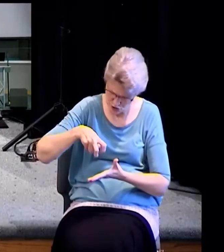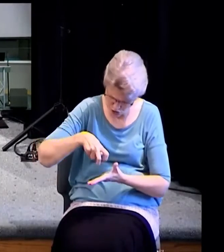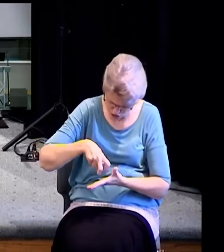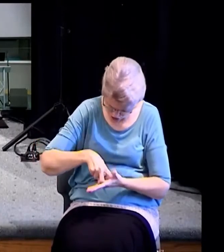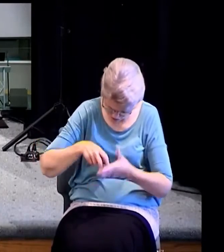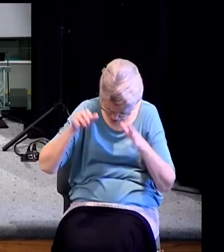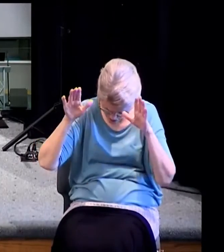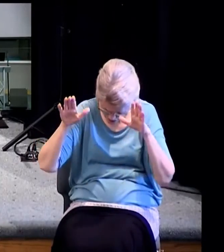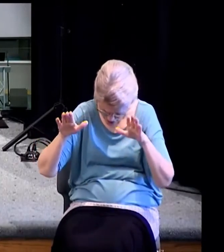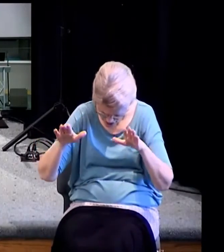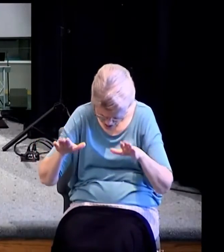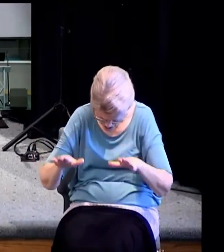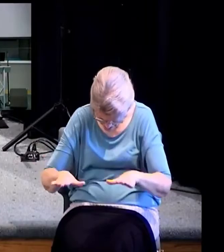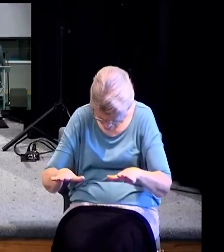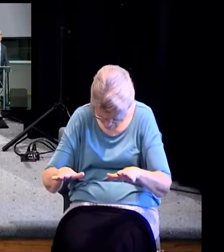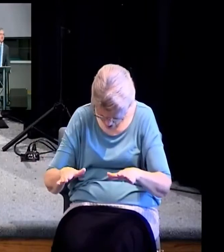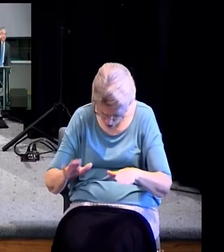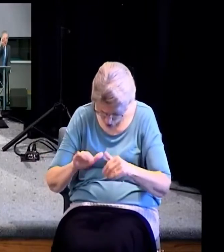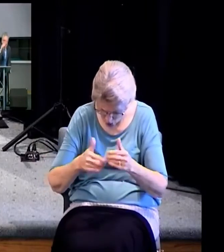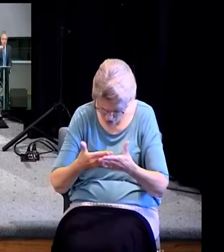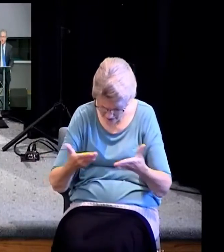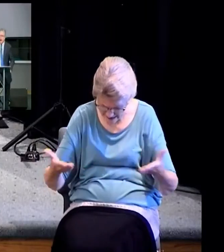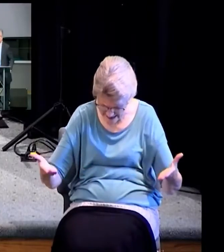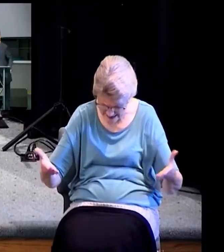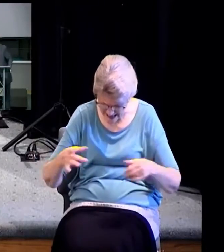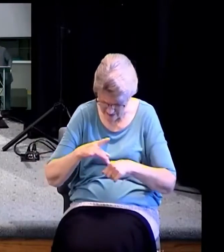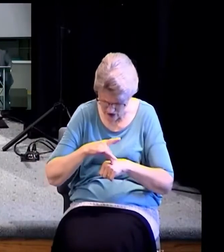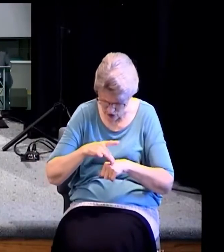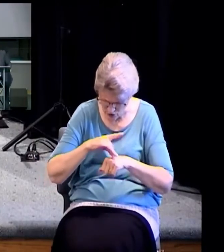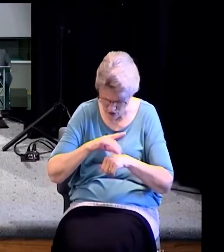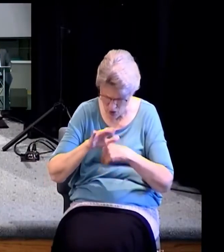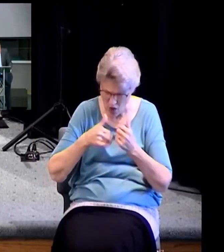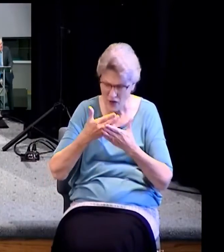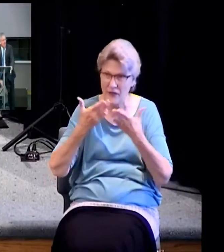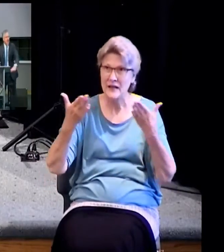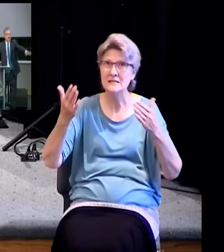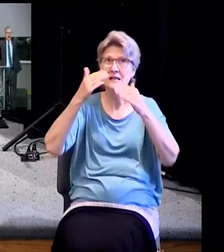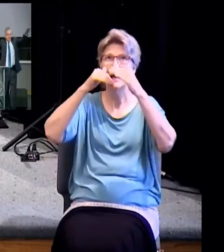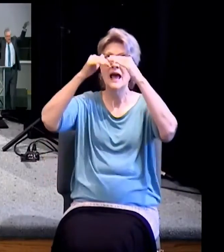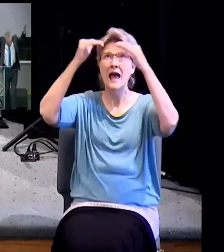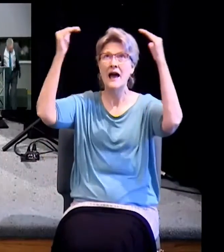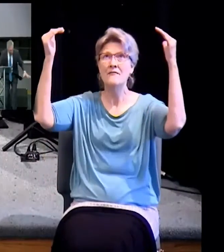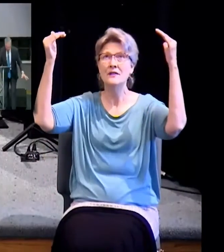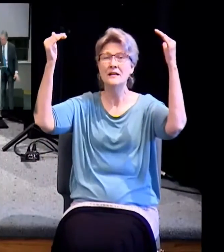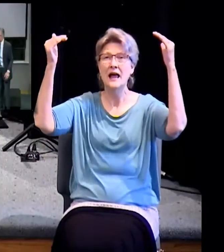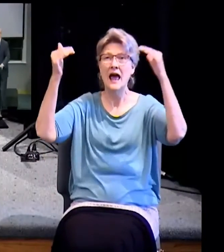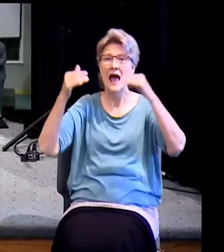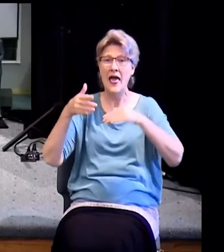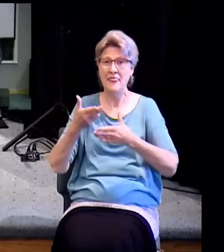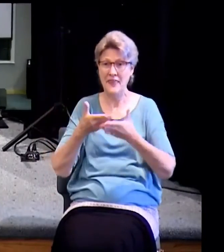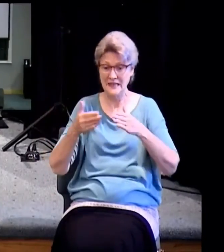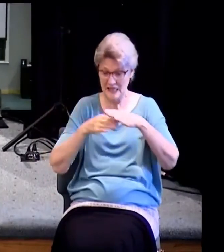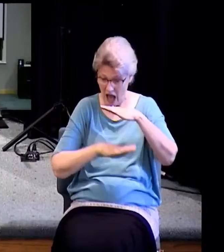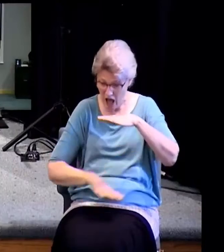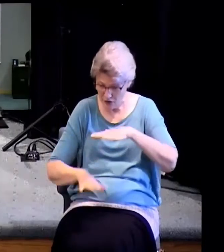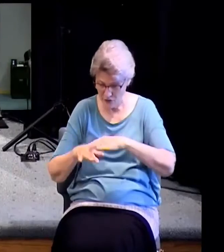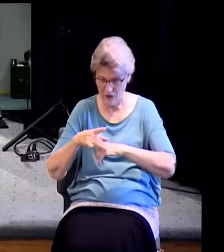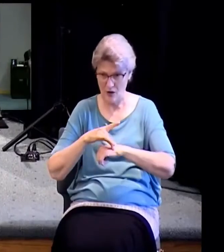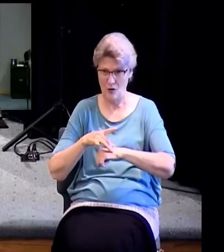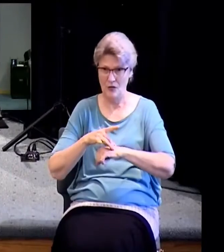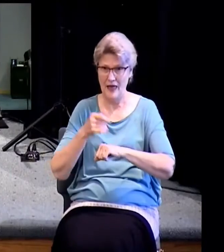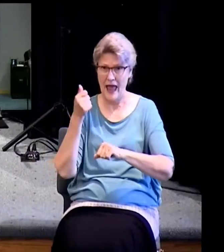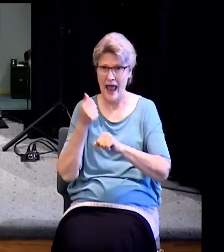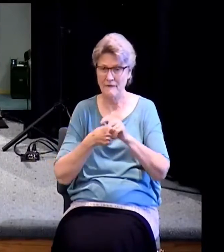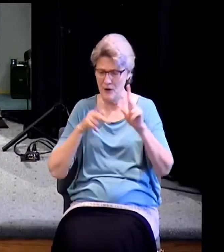bow of things in heaven and things in the earth and things under the earth, and every tongue